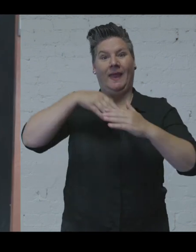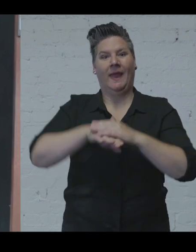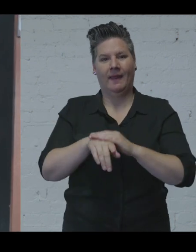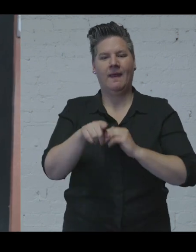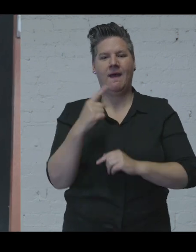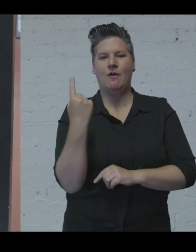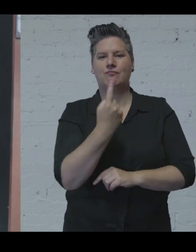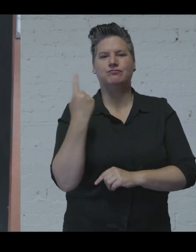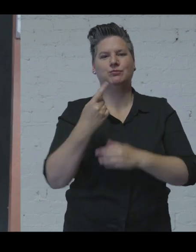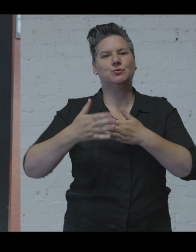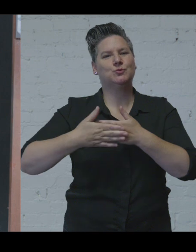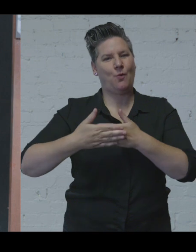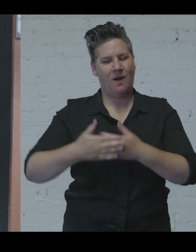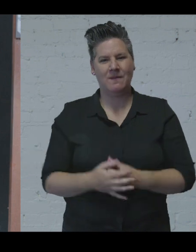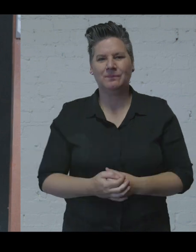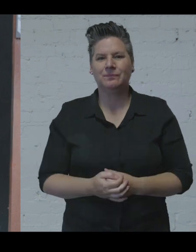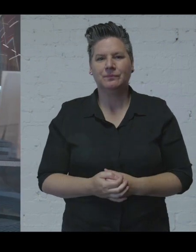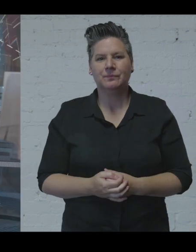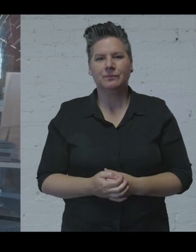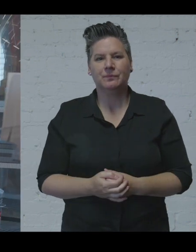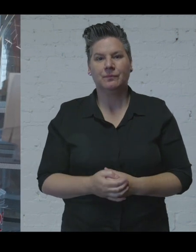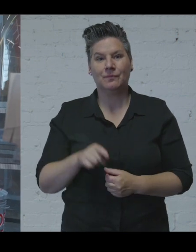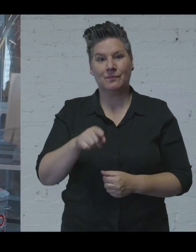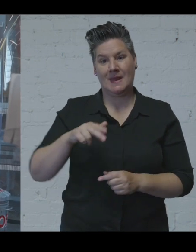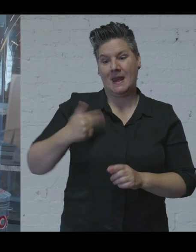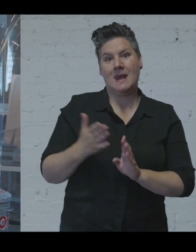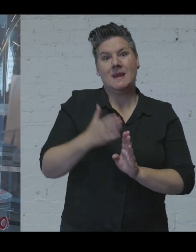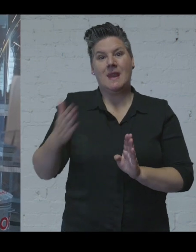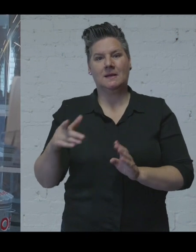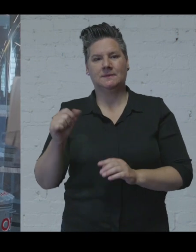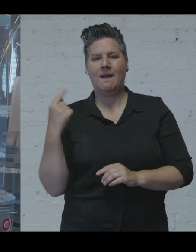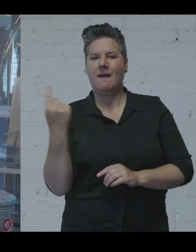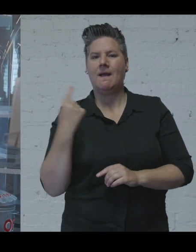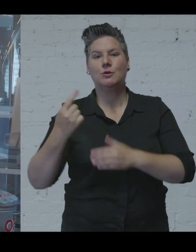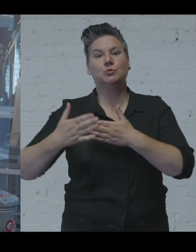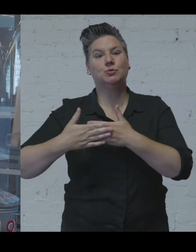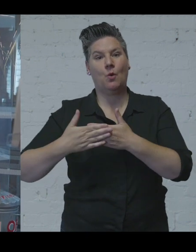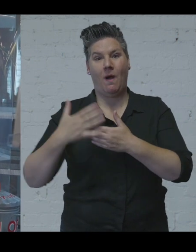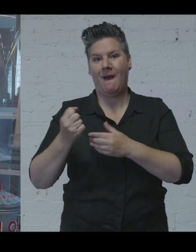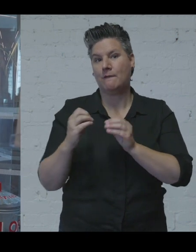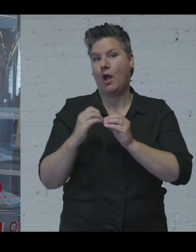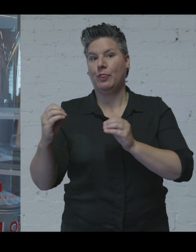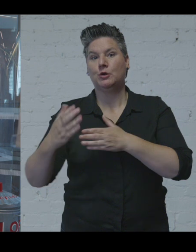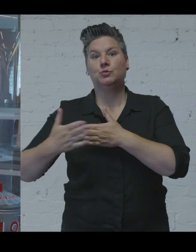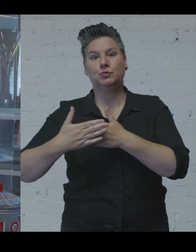to the revolving door, there is another door leading to the foyer area. This door is suited to wheelchair